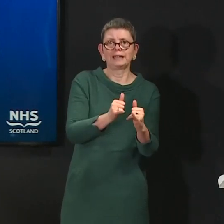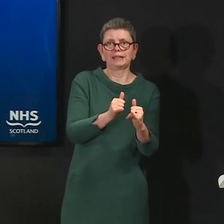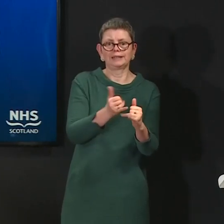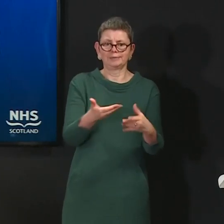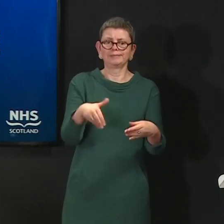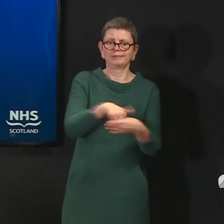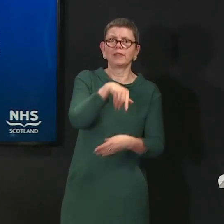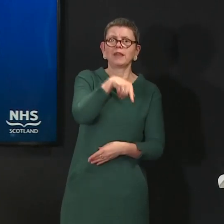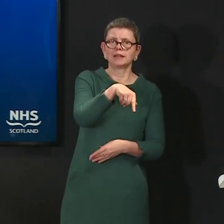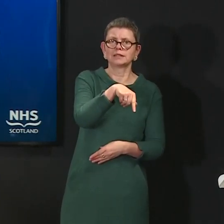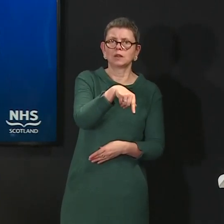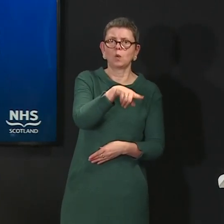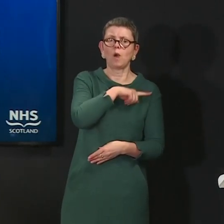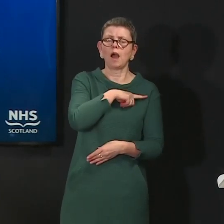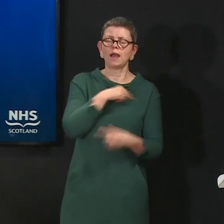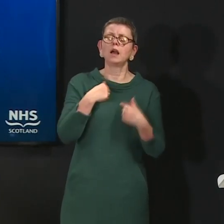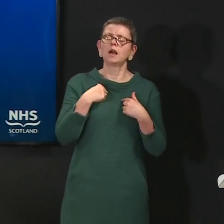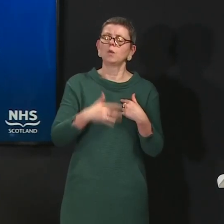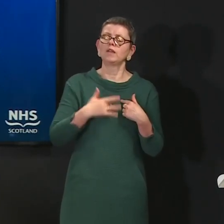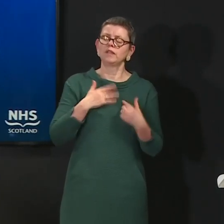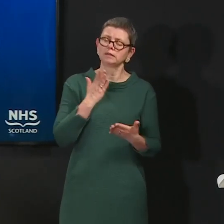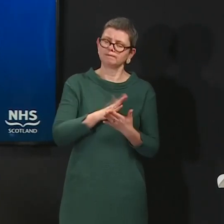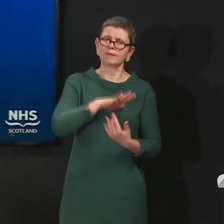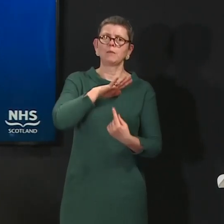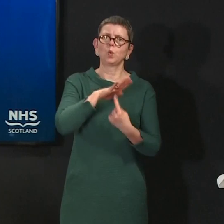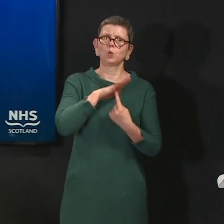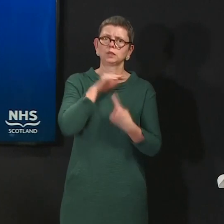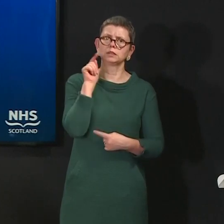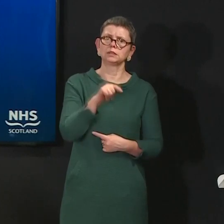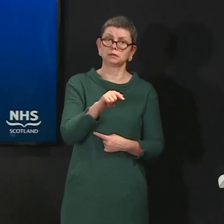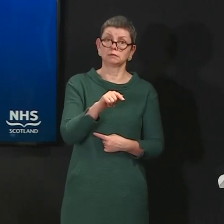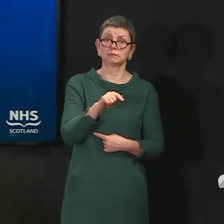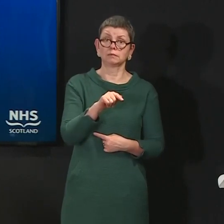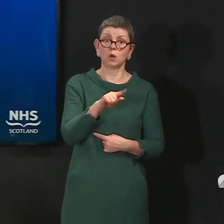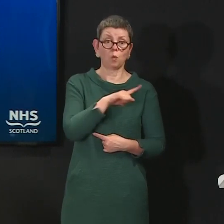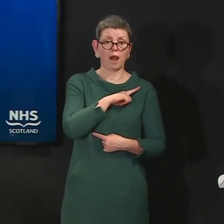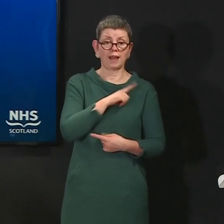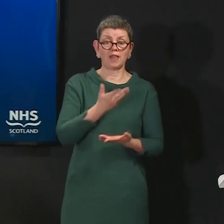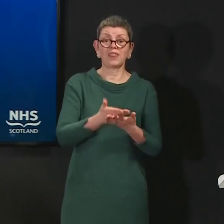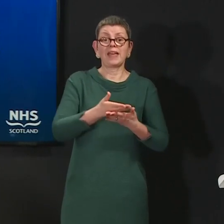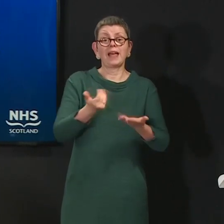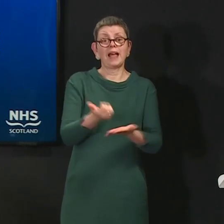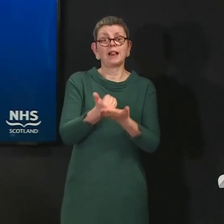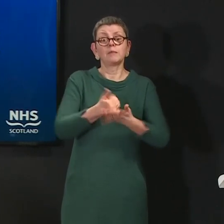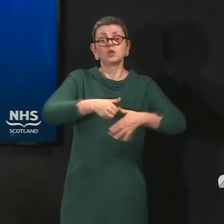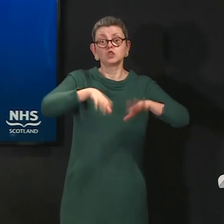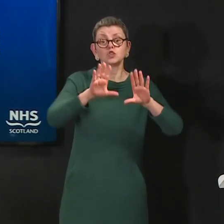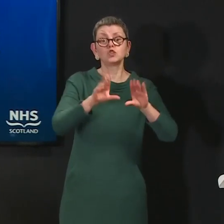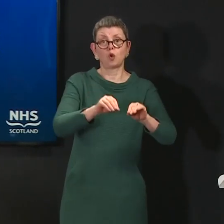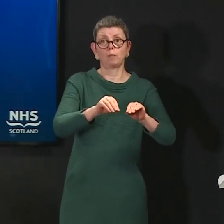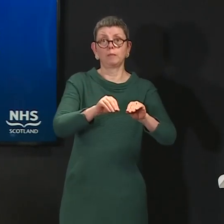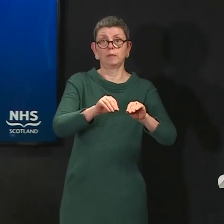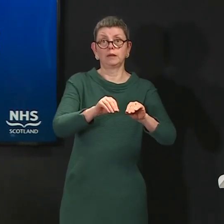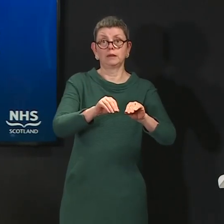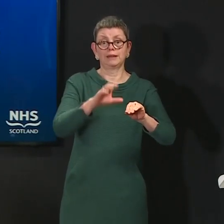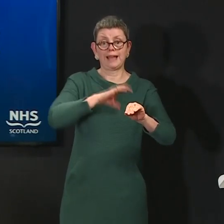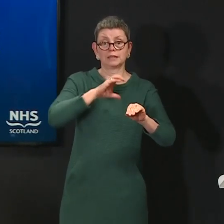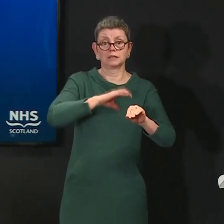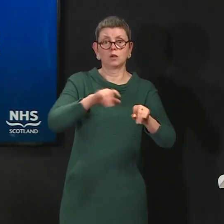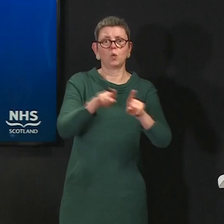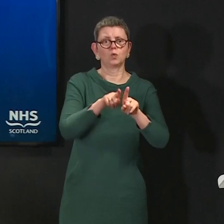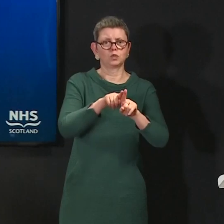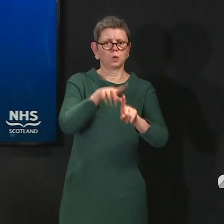the very strong view about the importance of those programmes as preventative, as well as picking up